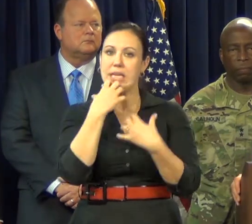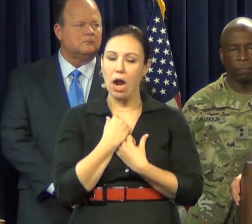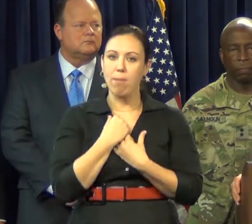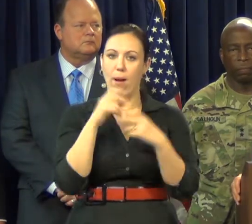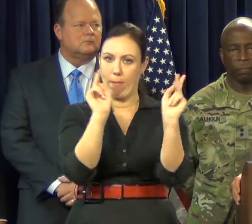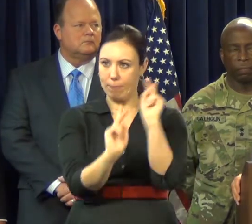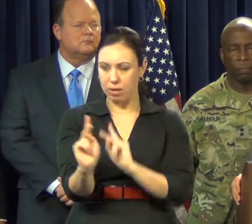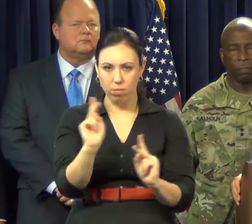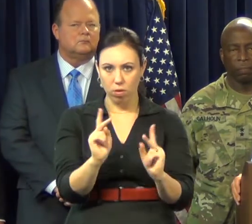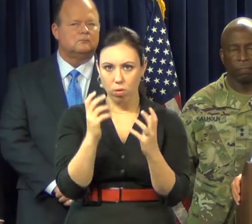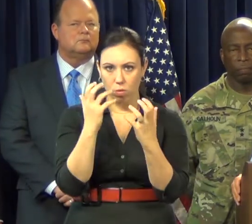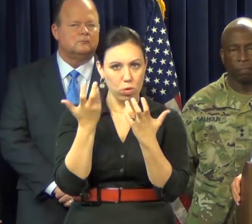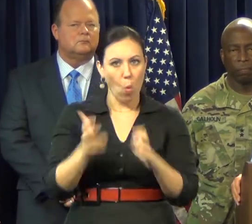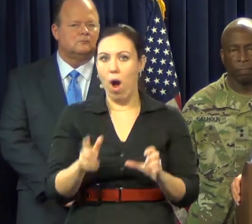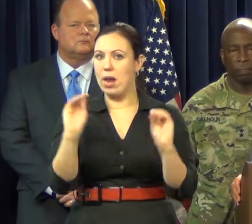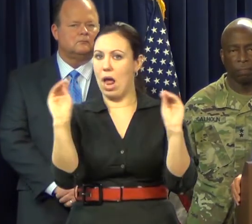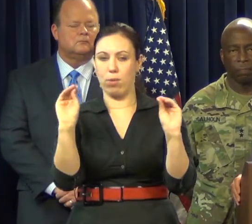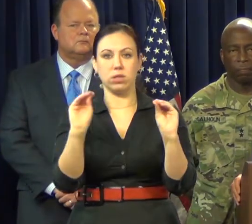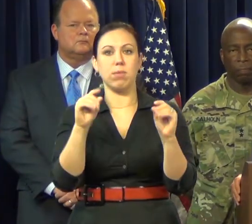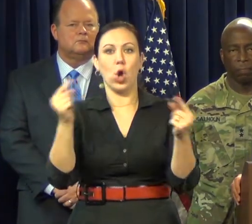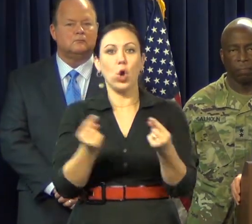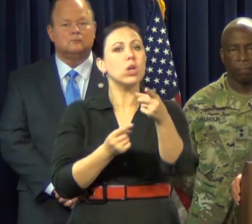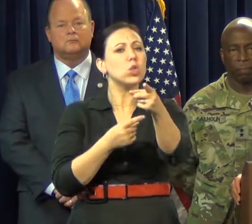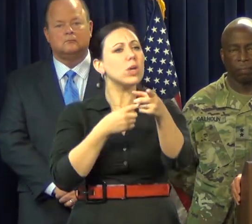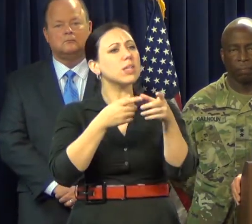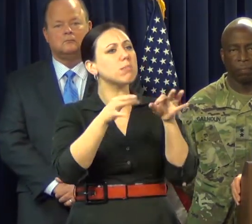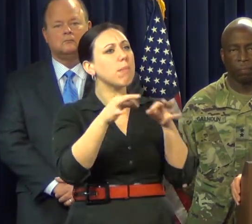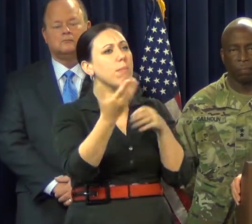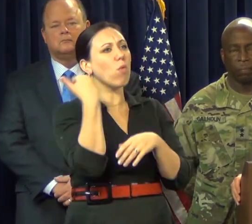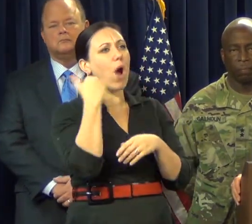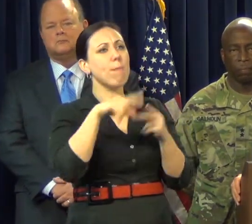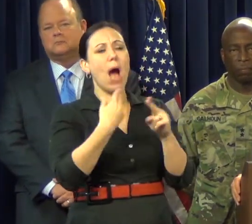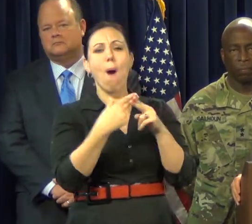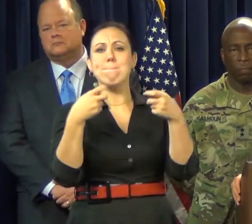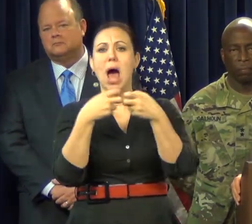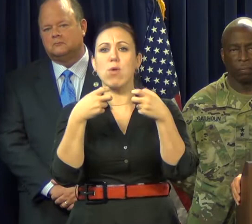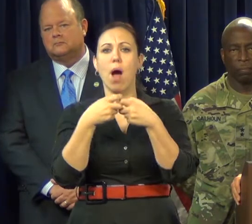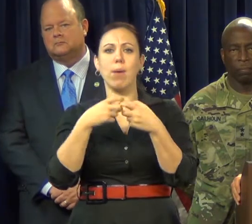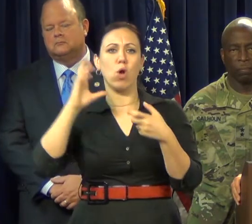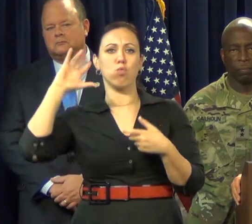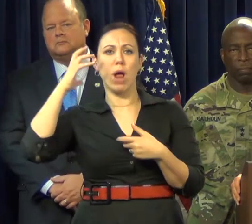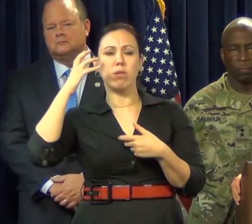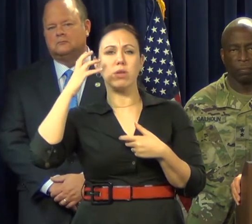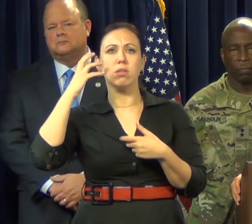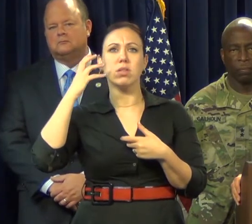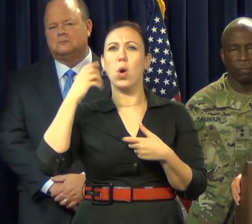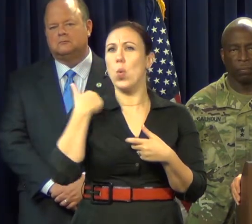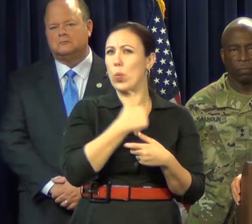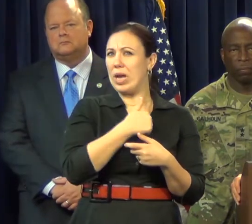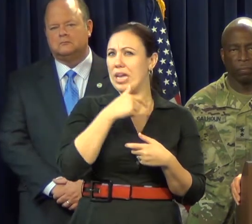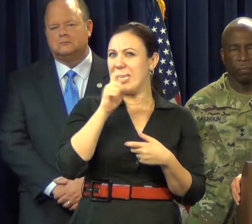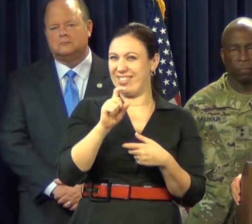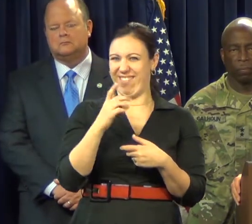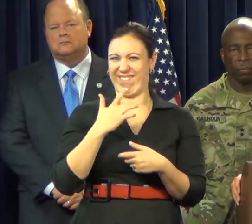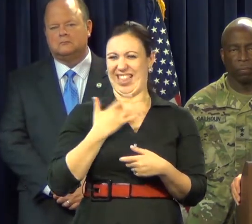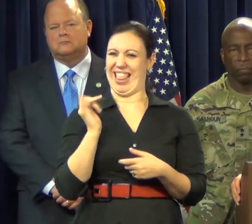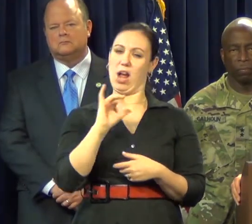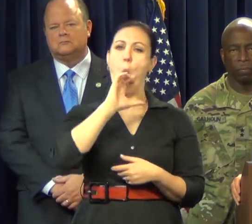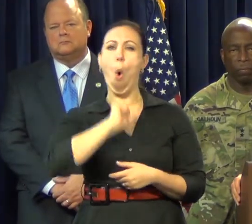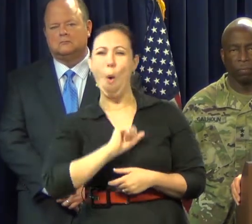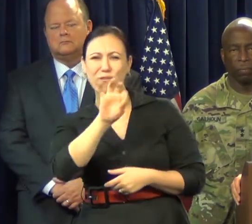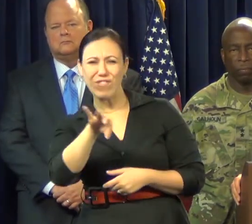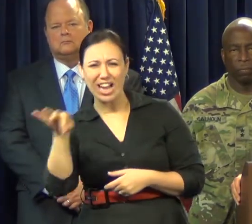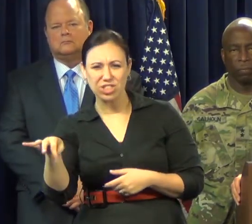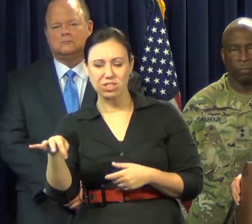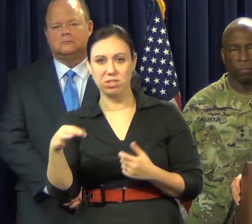We don't want anybody to be injured. And you mentioned earlier about battery-operated radios. And in some essence, we kind of need to go old school. We